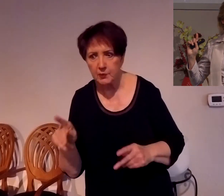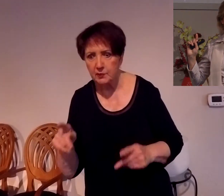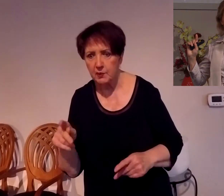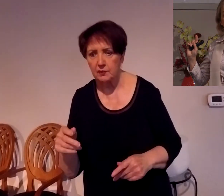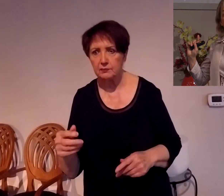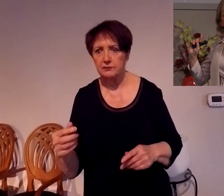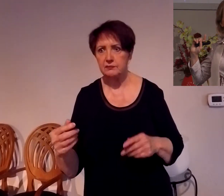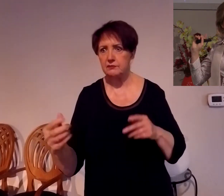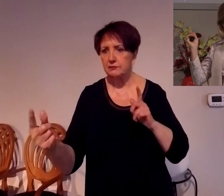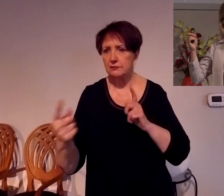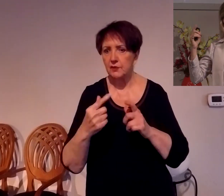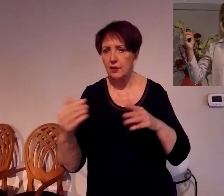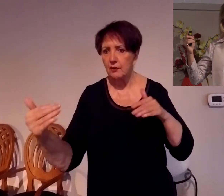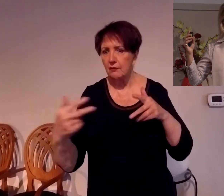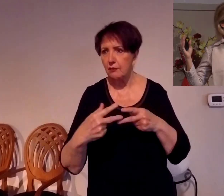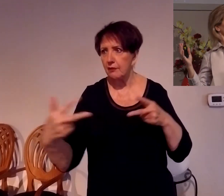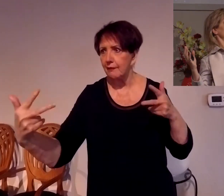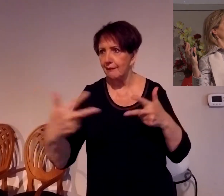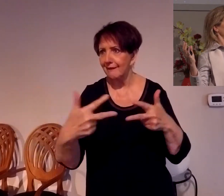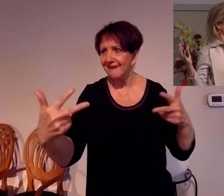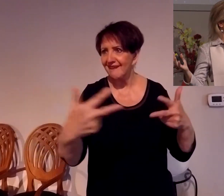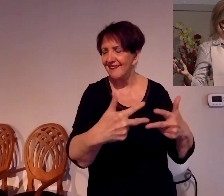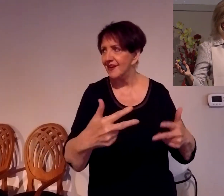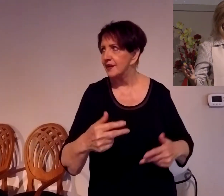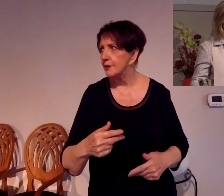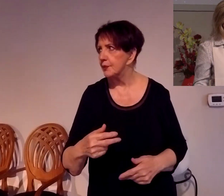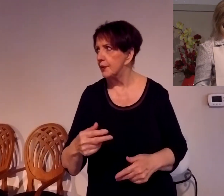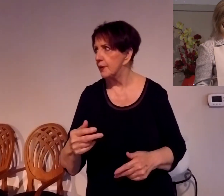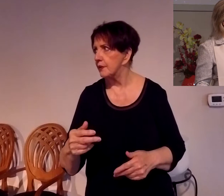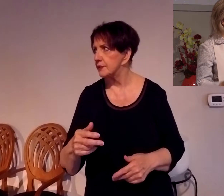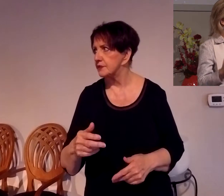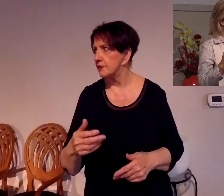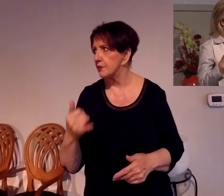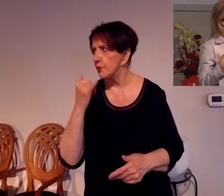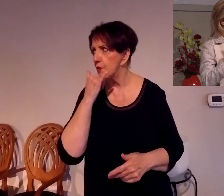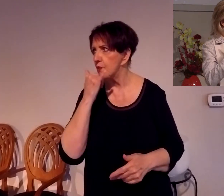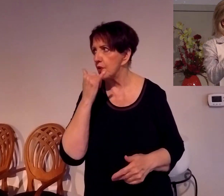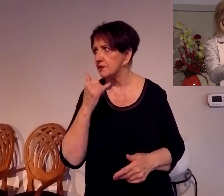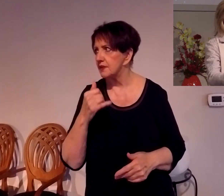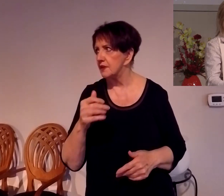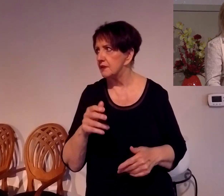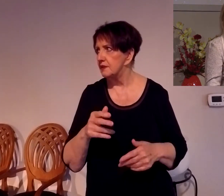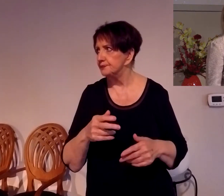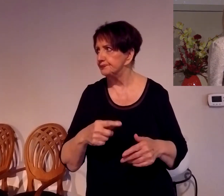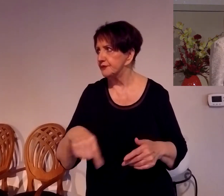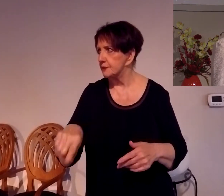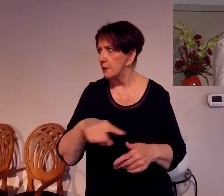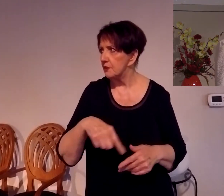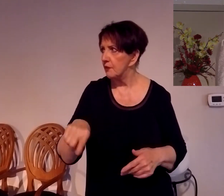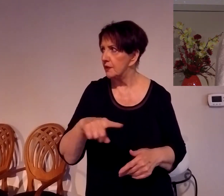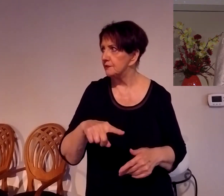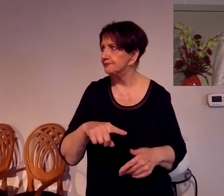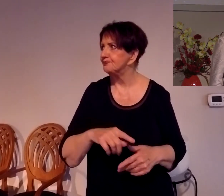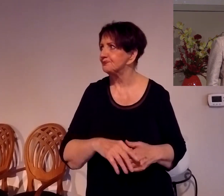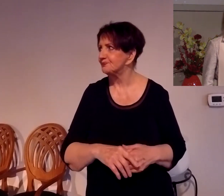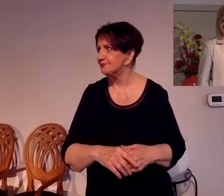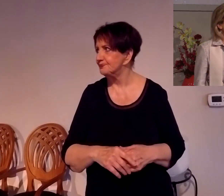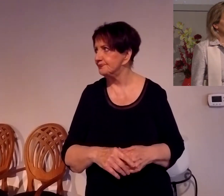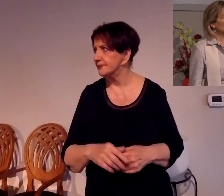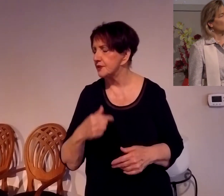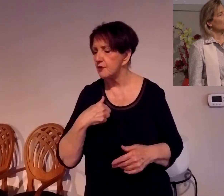side of the highway, and it spun around. It knew it was on the wrong side of the highway, and so I went on.